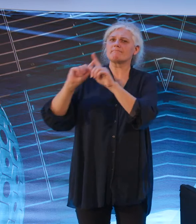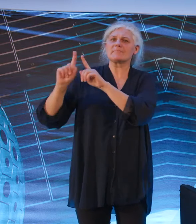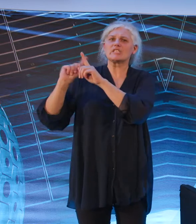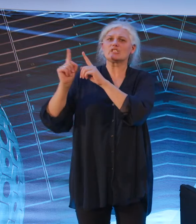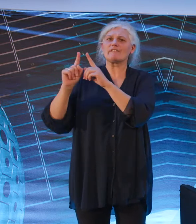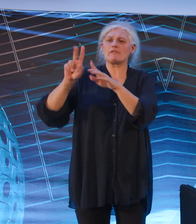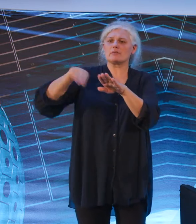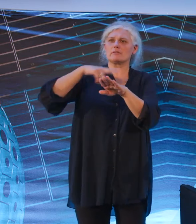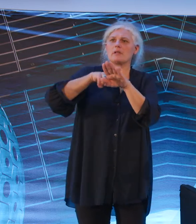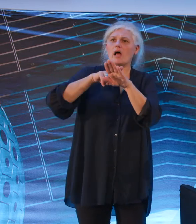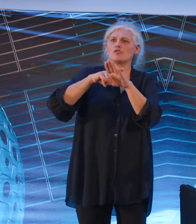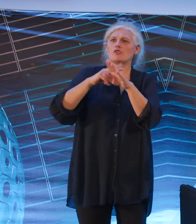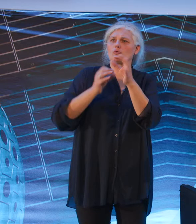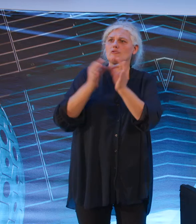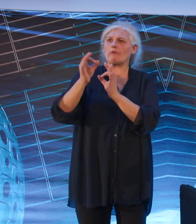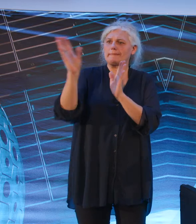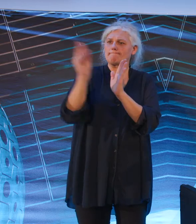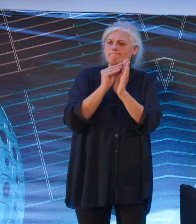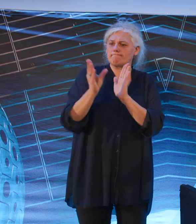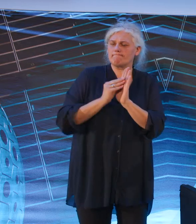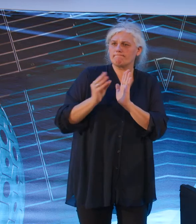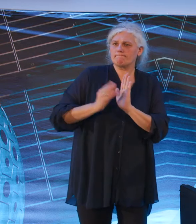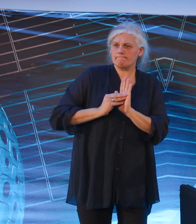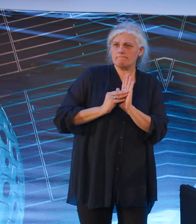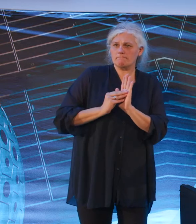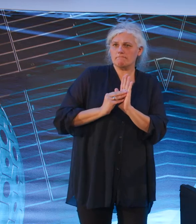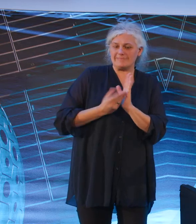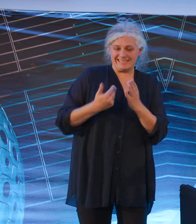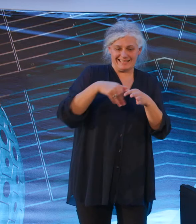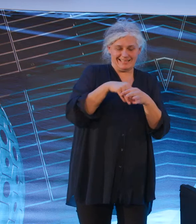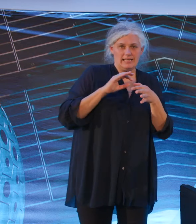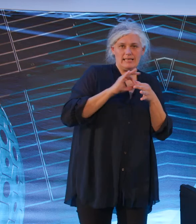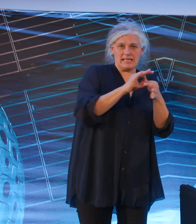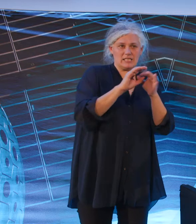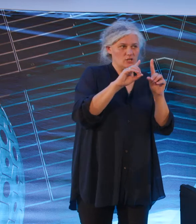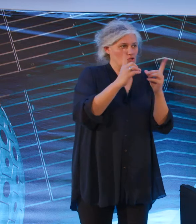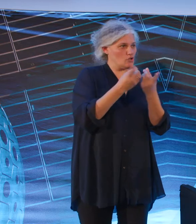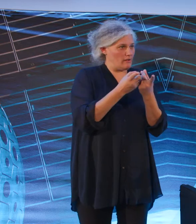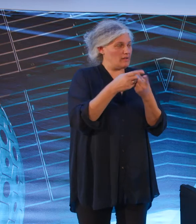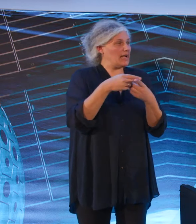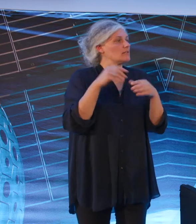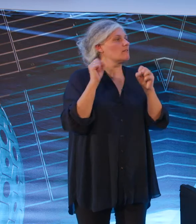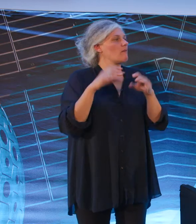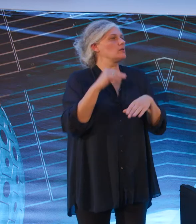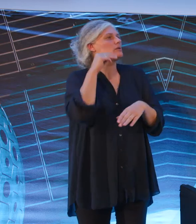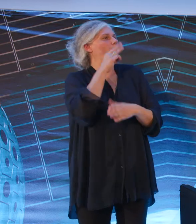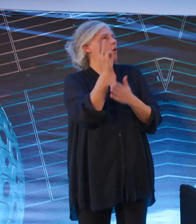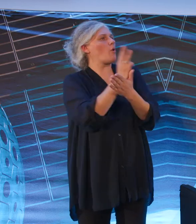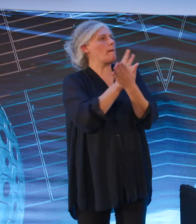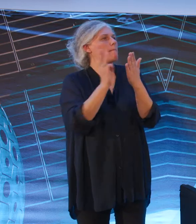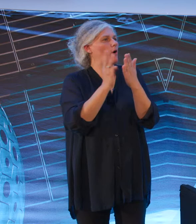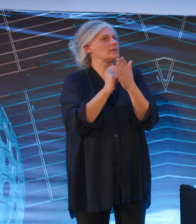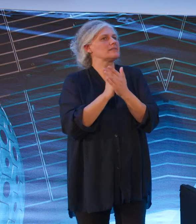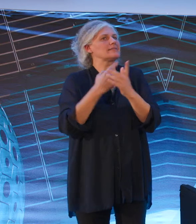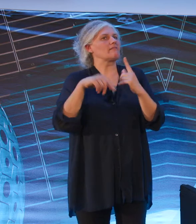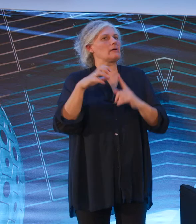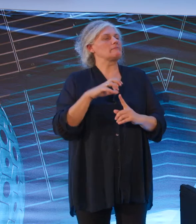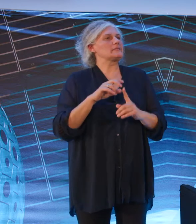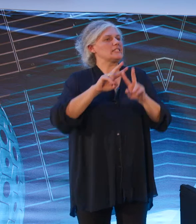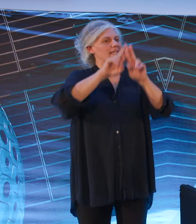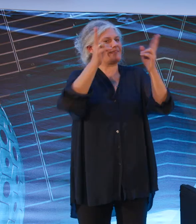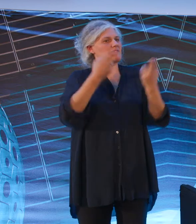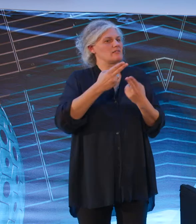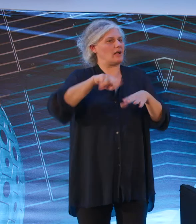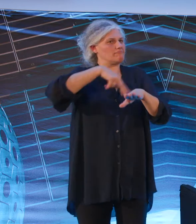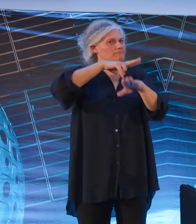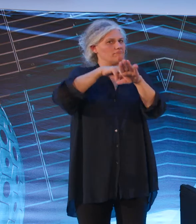national strategies that pertain to this sector. And indeed, the emphasis in the strategy on internationalization chimes with